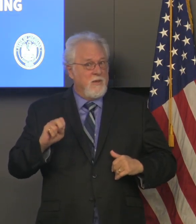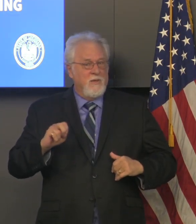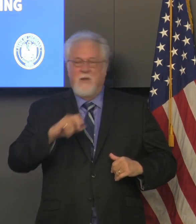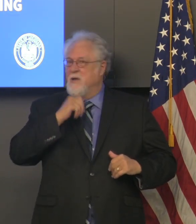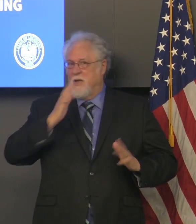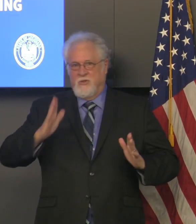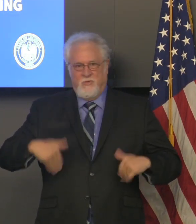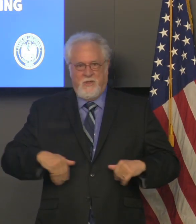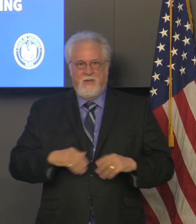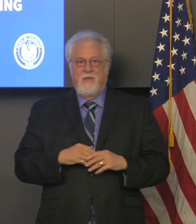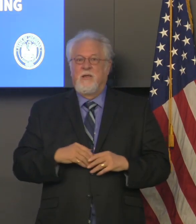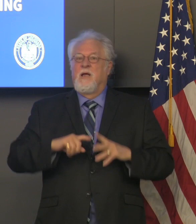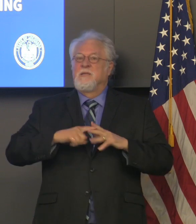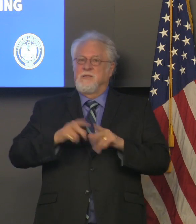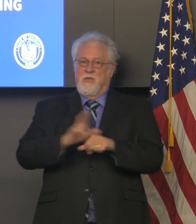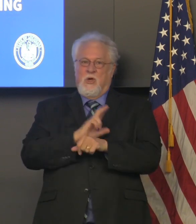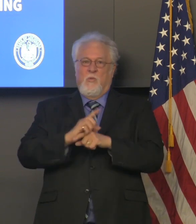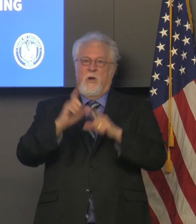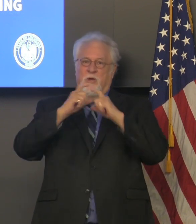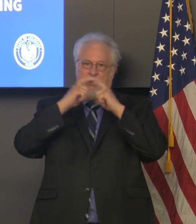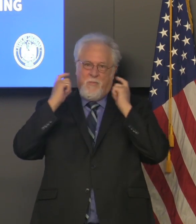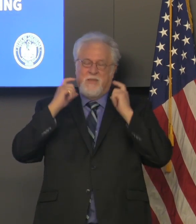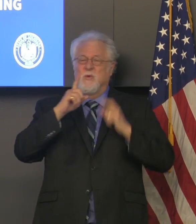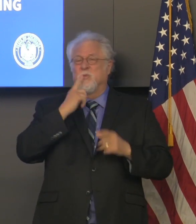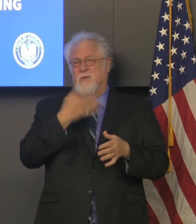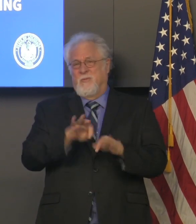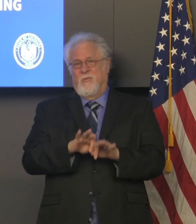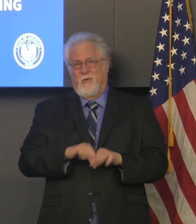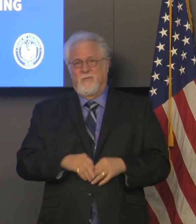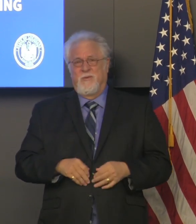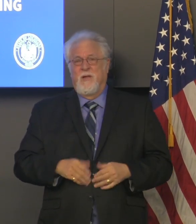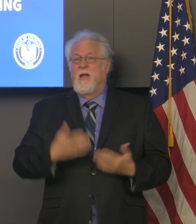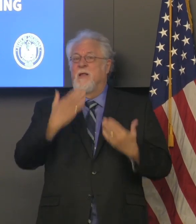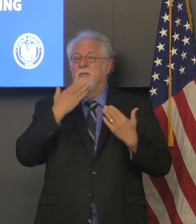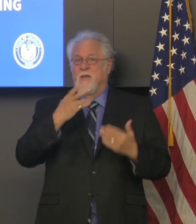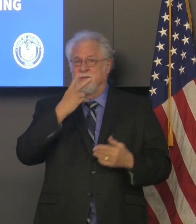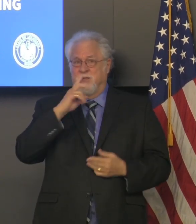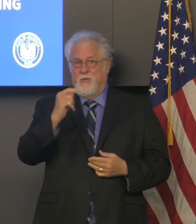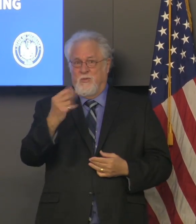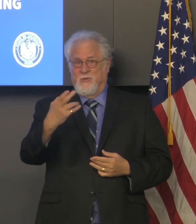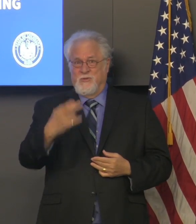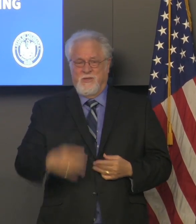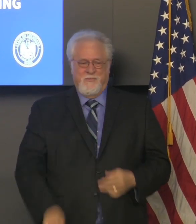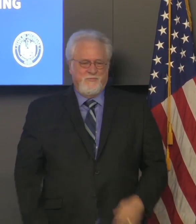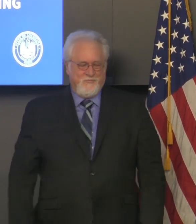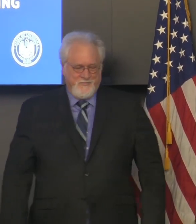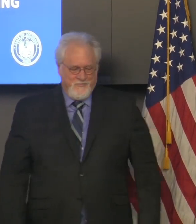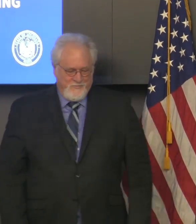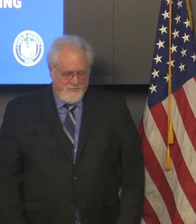too late. Start wearing your mask. It really is important. So thank you, and we'll see you on Thursday.